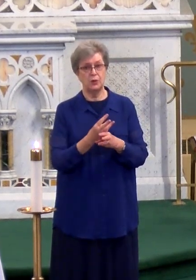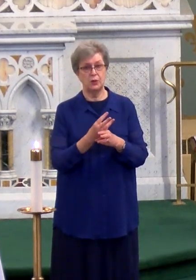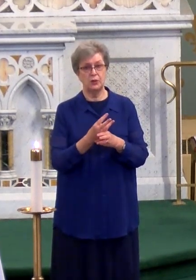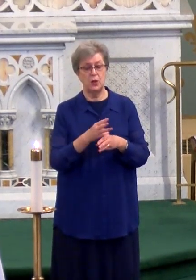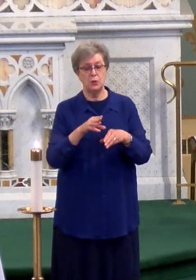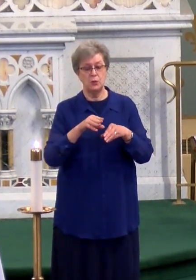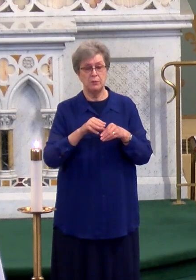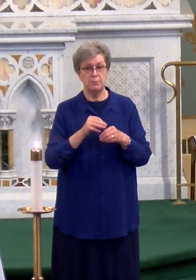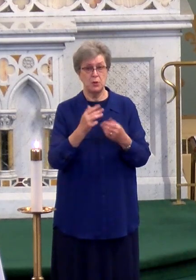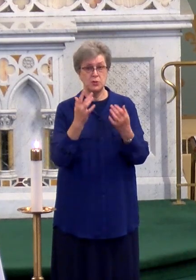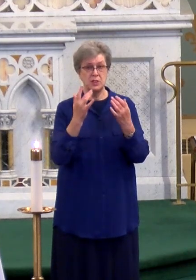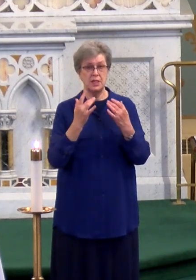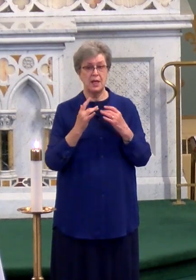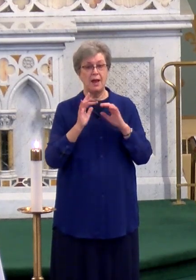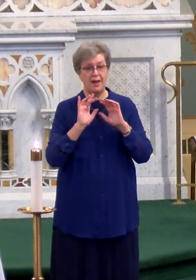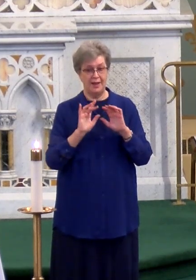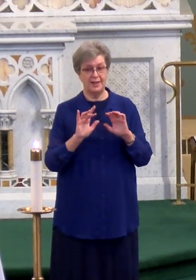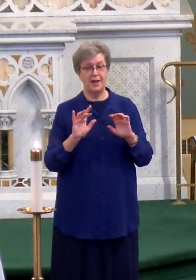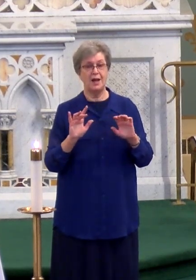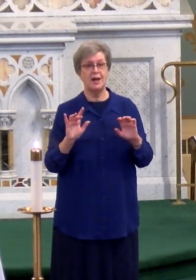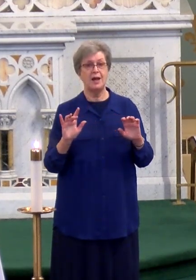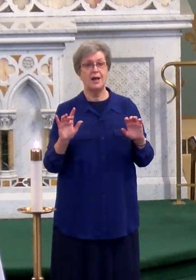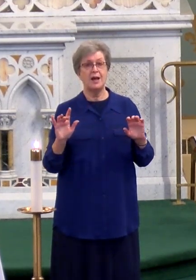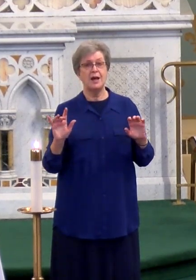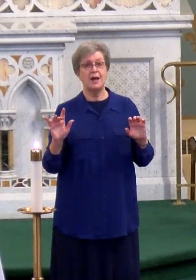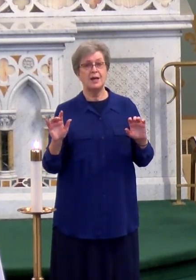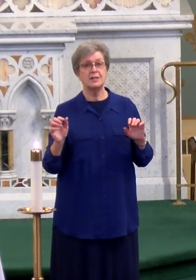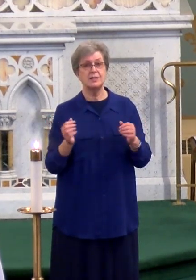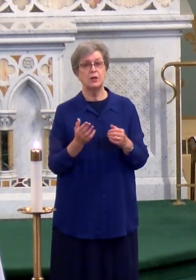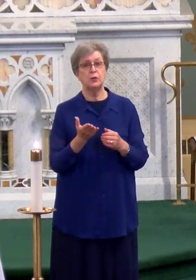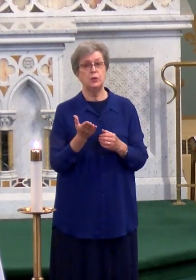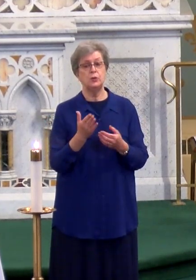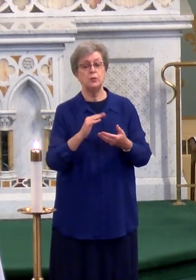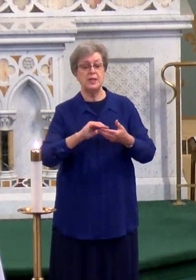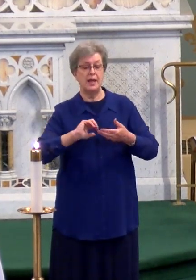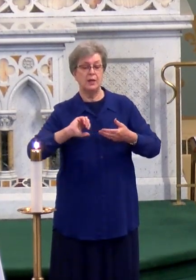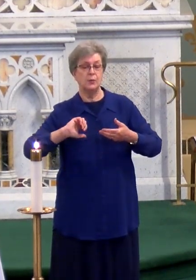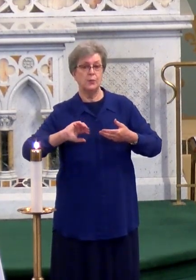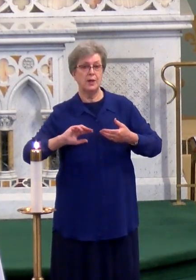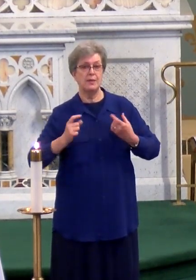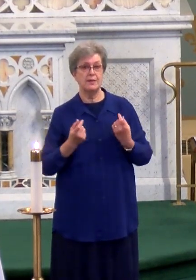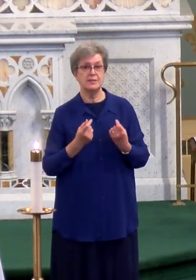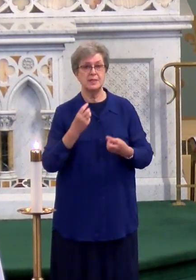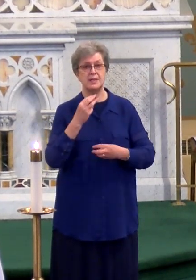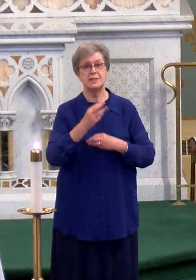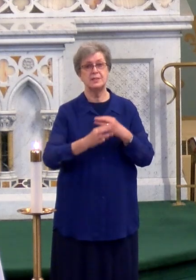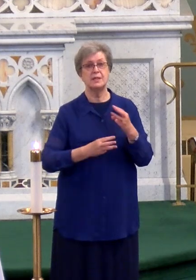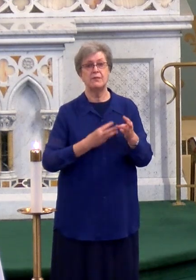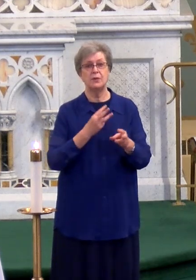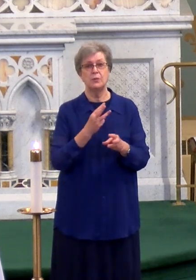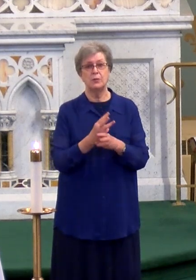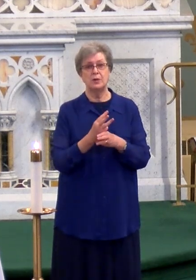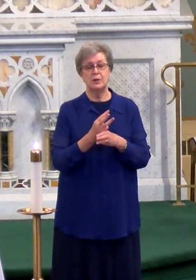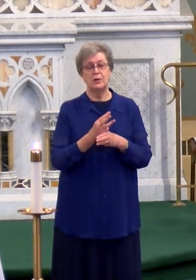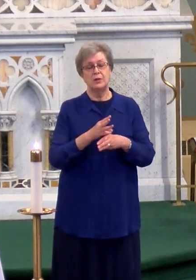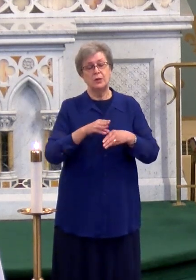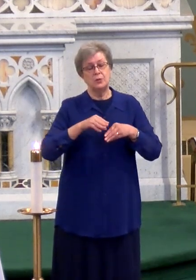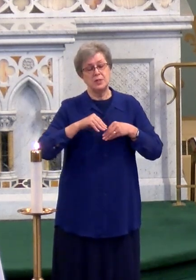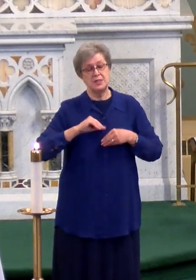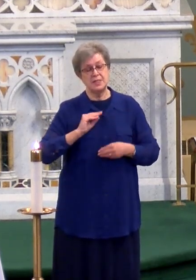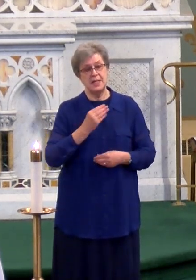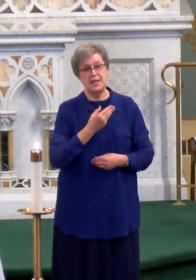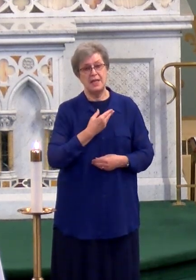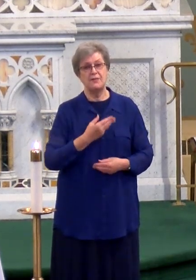the world, have mercy on us. You take away the sins of the